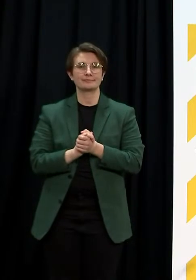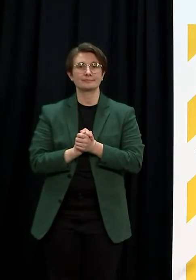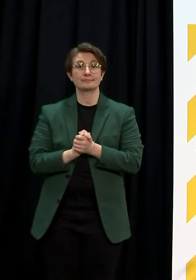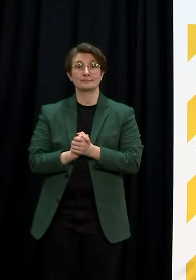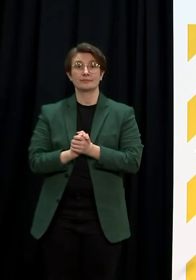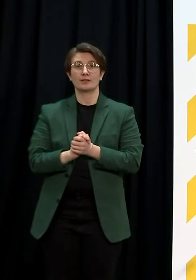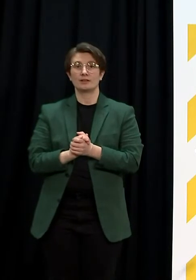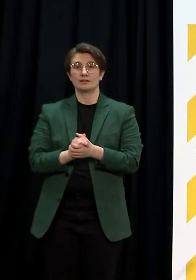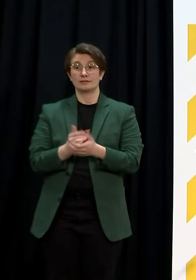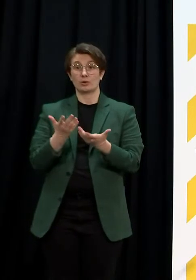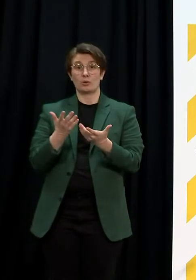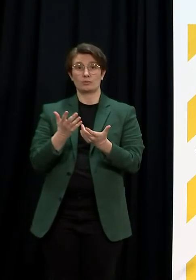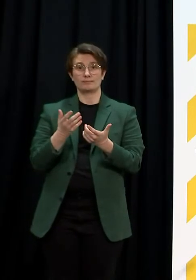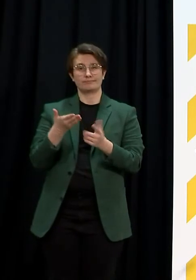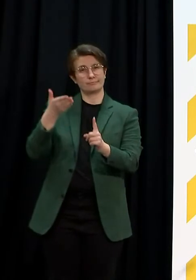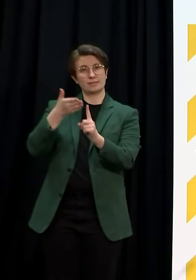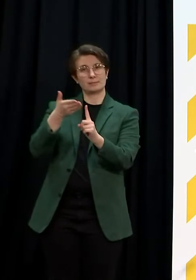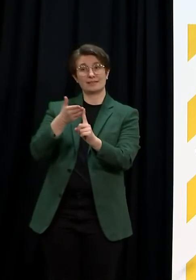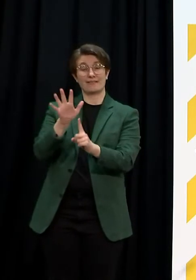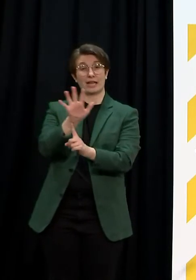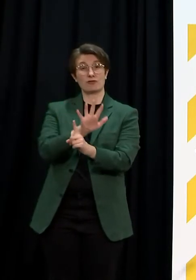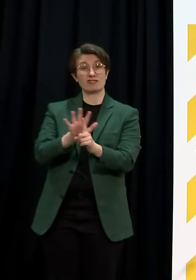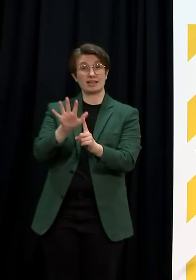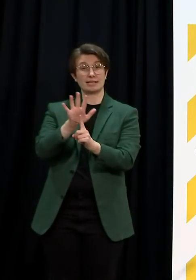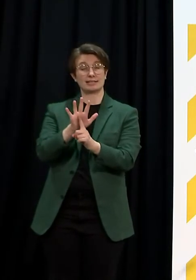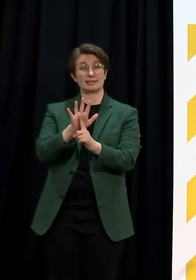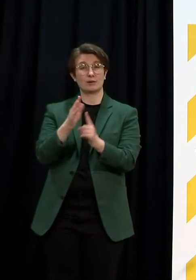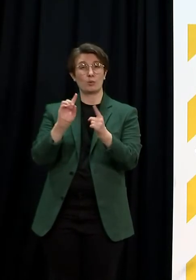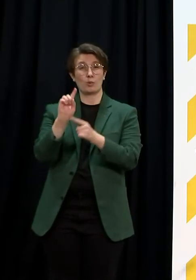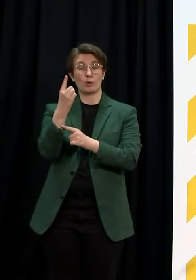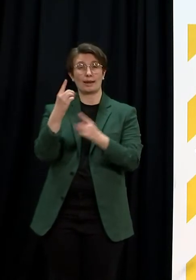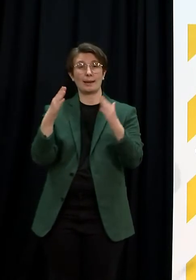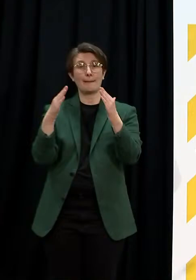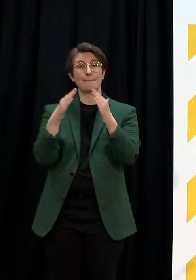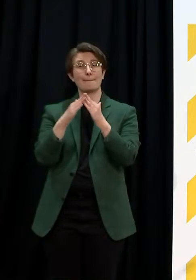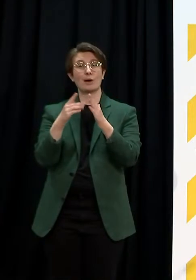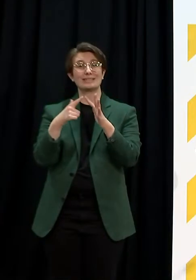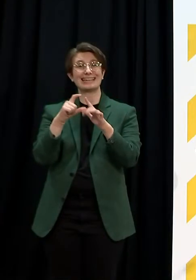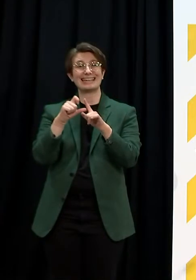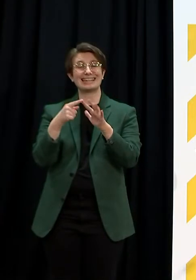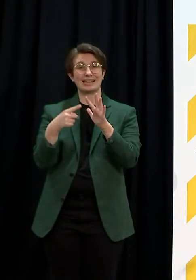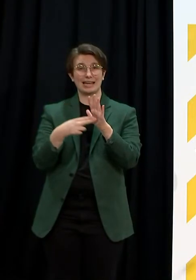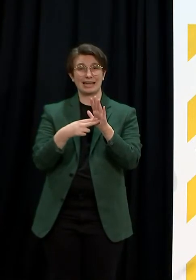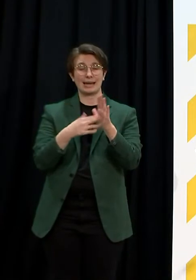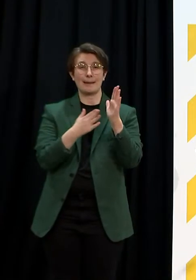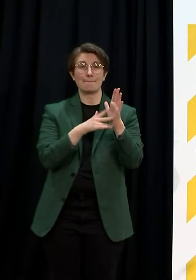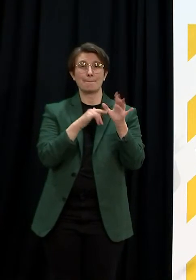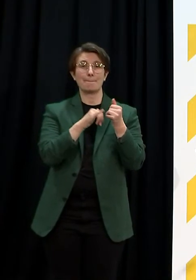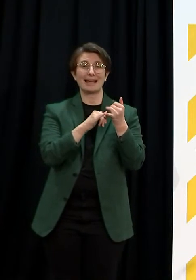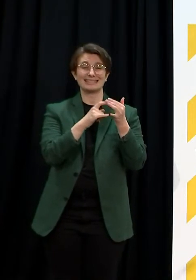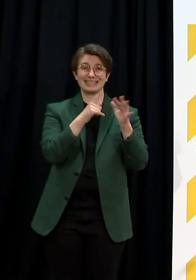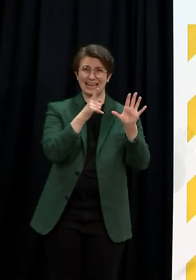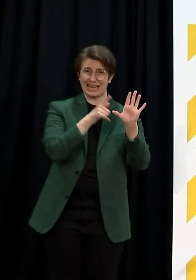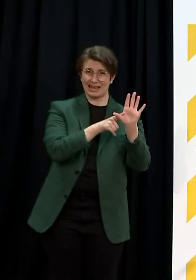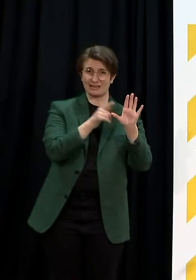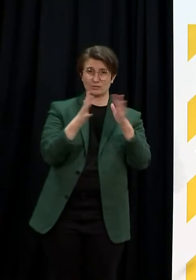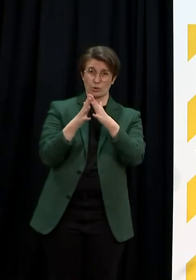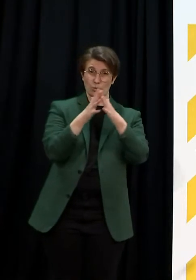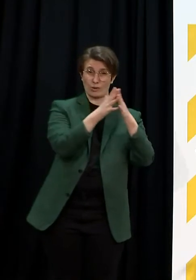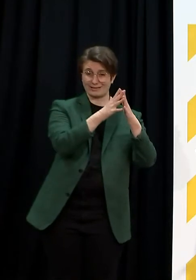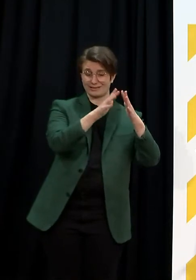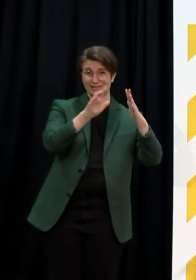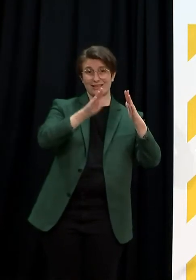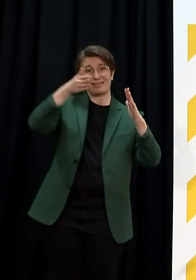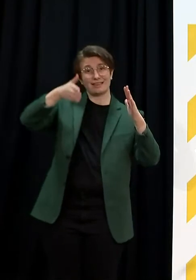amongst the geographical areas of focus, including Mount Eden, Massey, Mangere, Whavona, Papatoetoe, Otara and